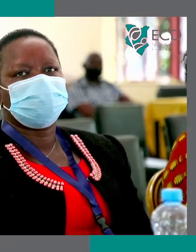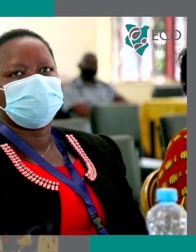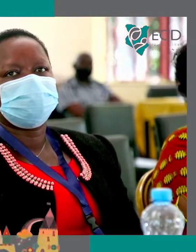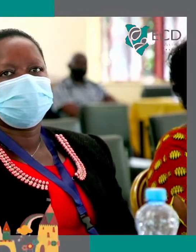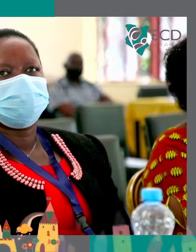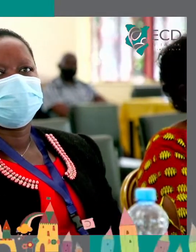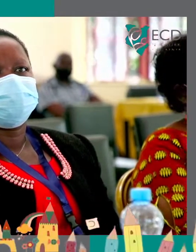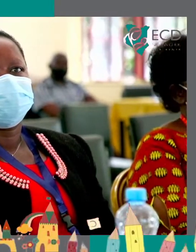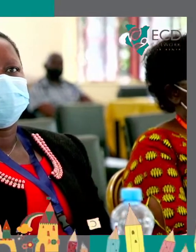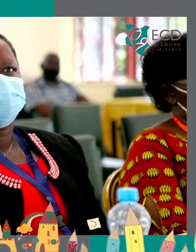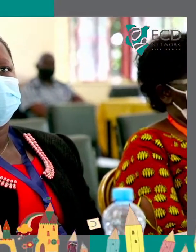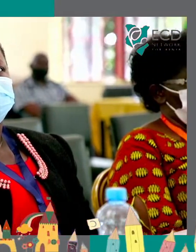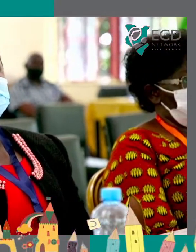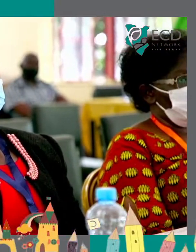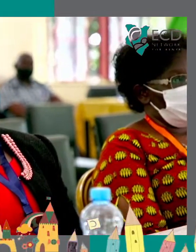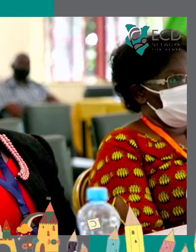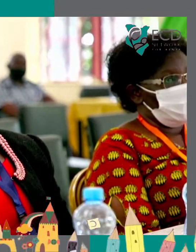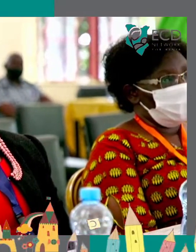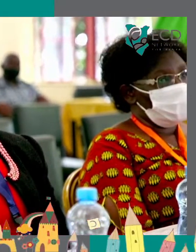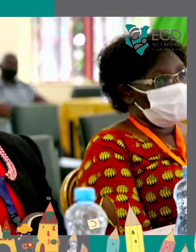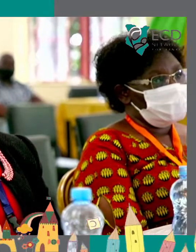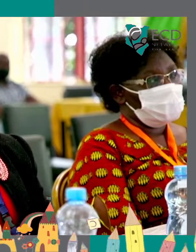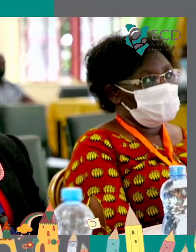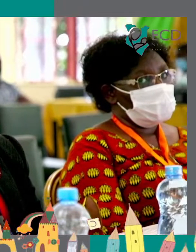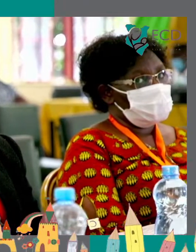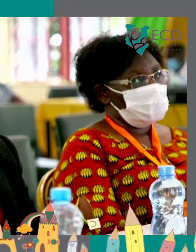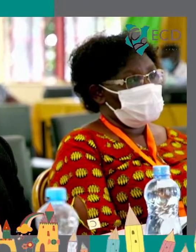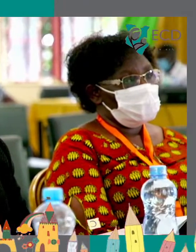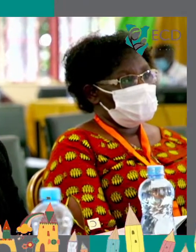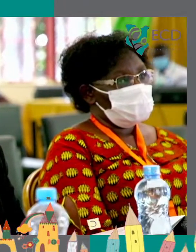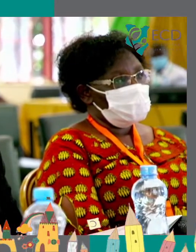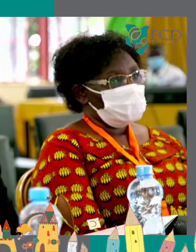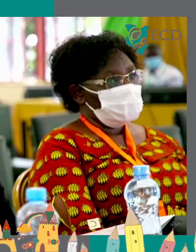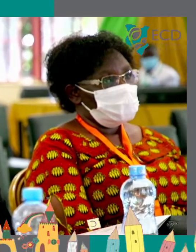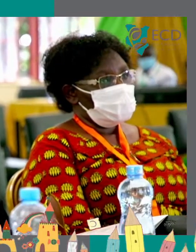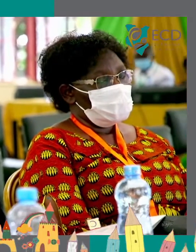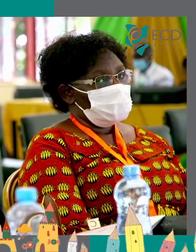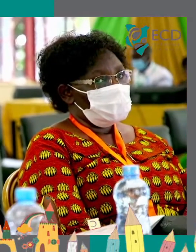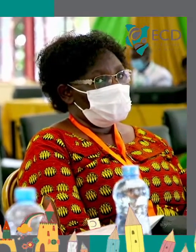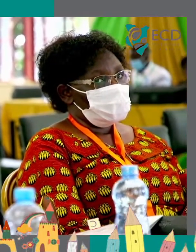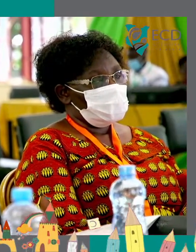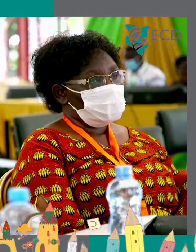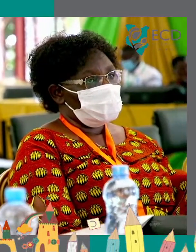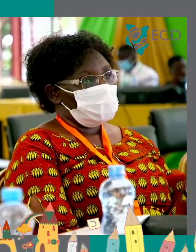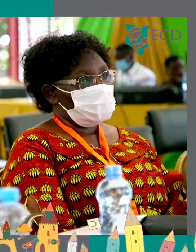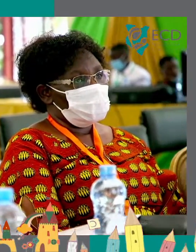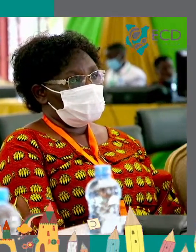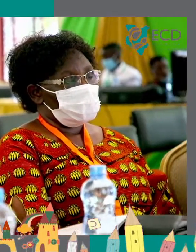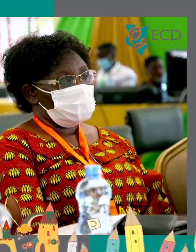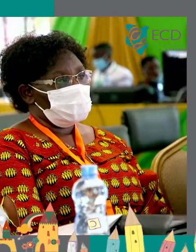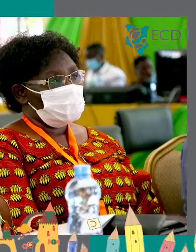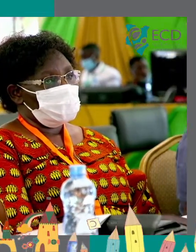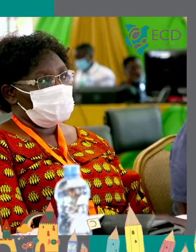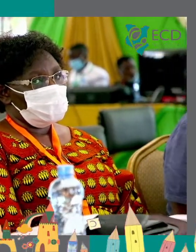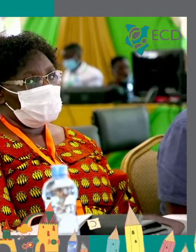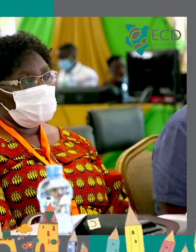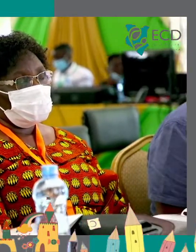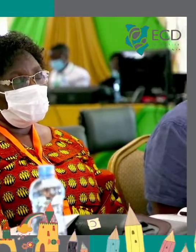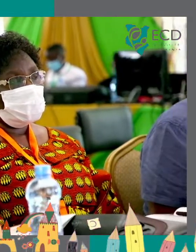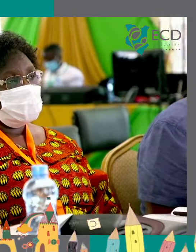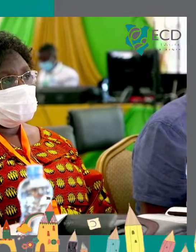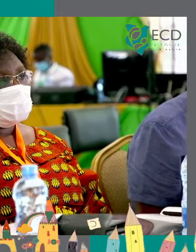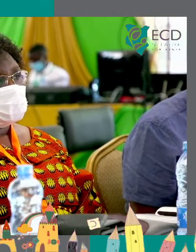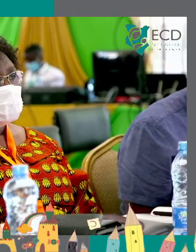had to change. So instead, caregivers carry with them their own play items, so they don't get assorted materials to interact with.